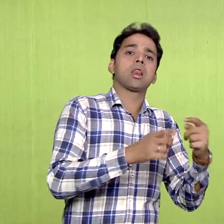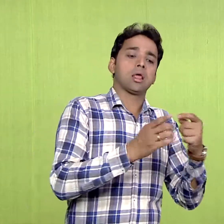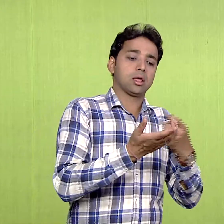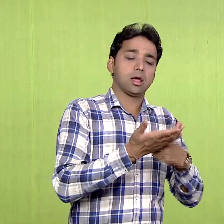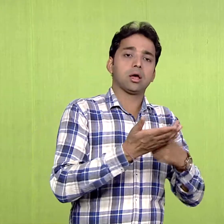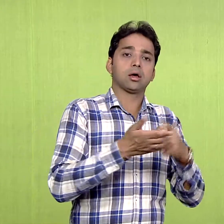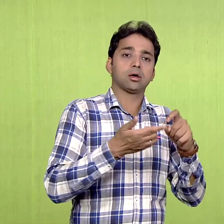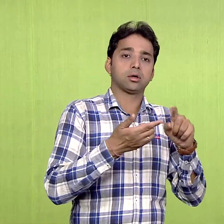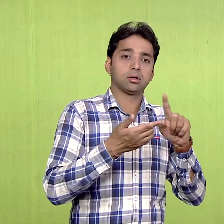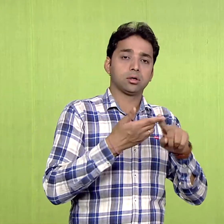even today.